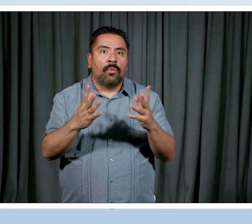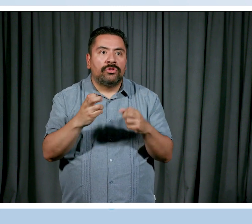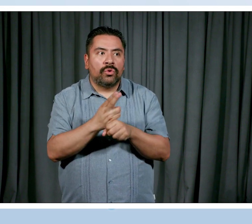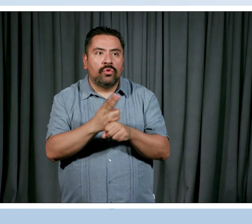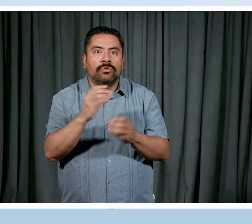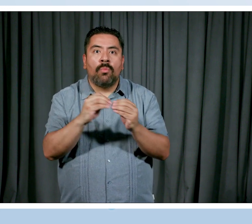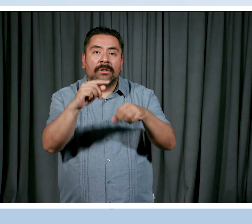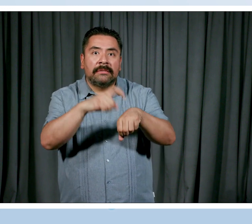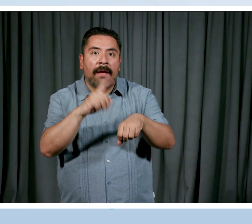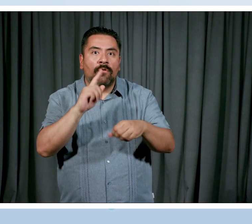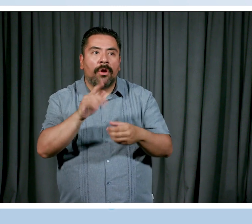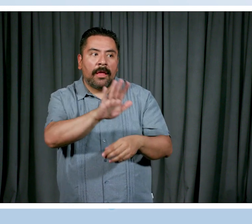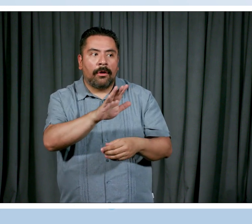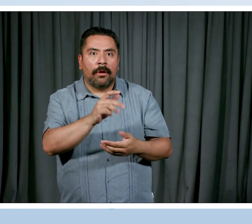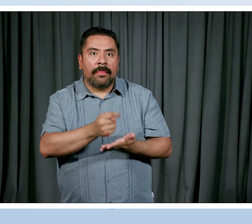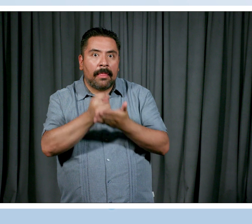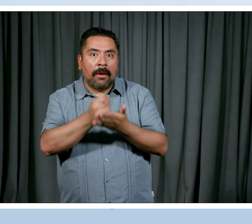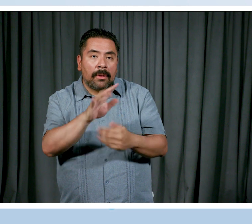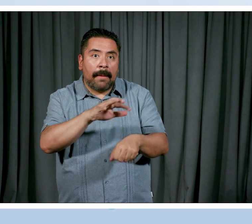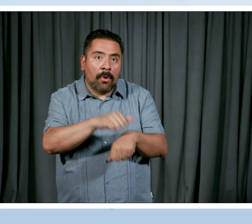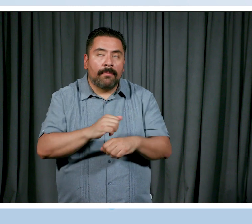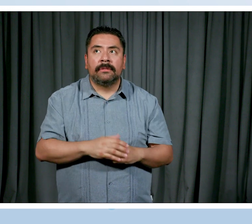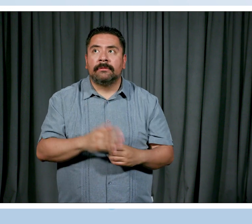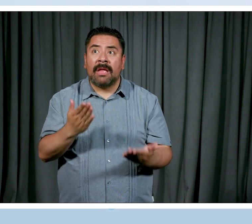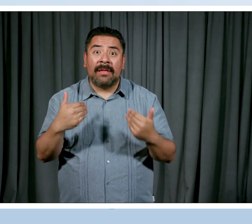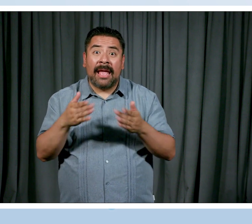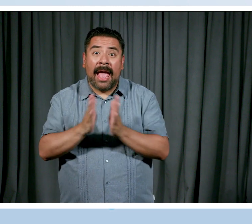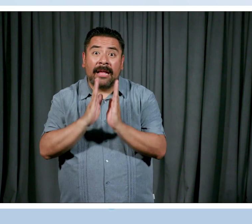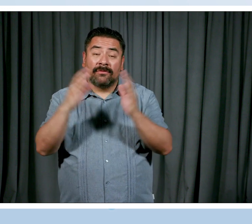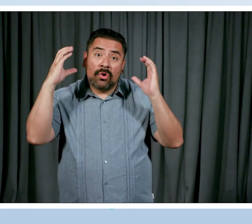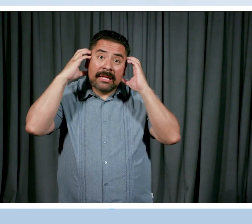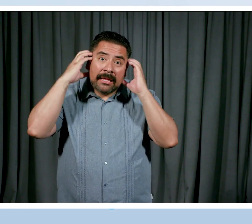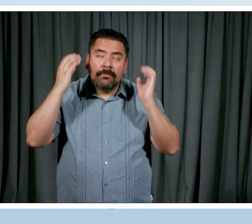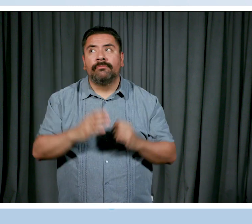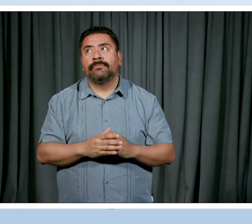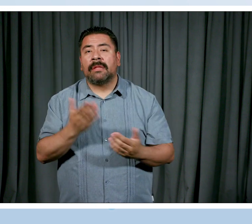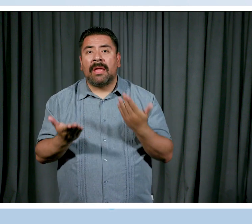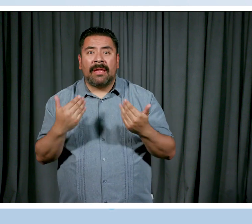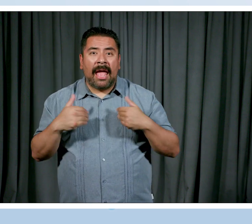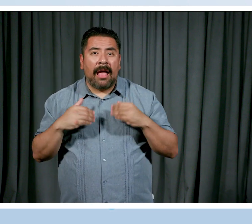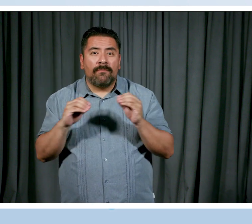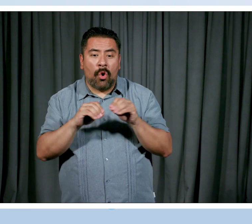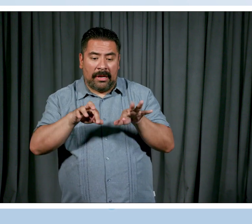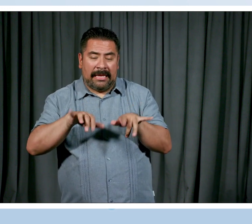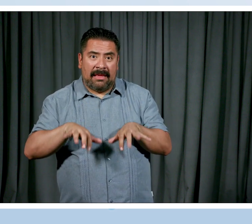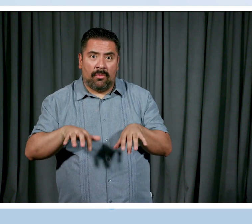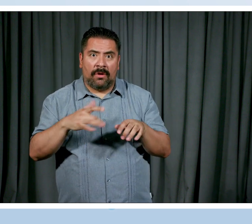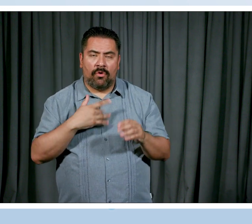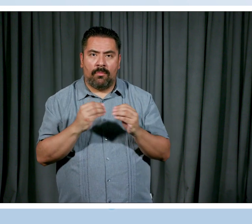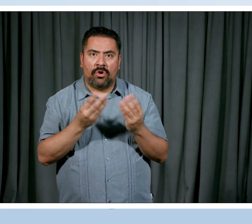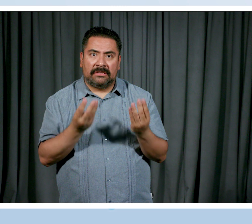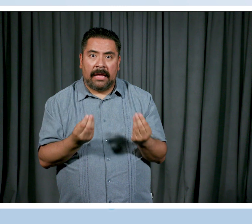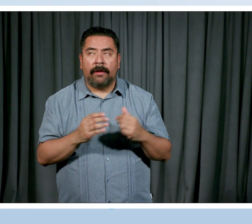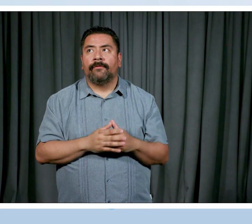for their therapy appointments, for example. Headphones, maybe different kinds of keyboards that feel more like accessible or softer. Bringing